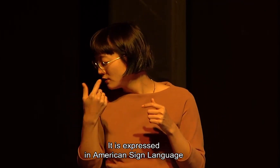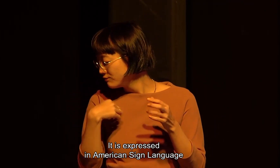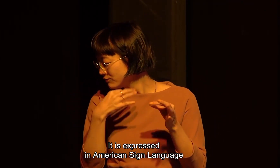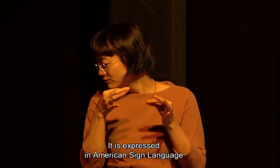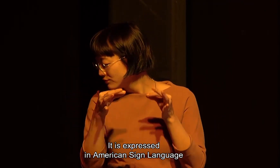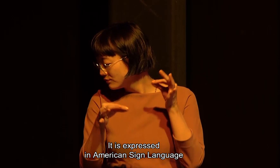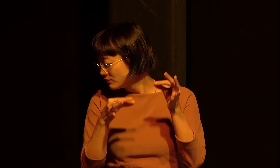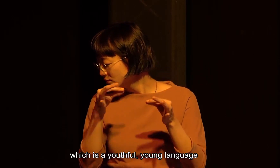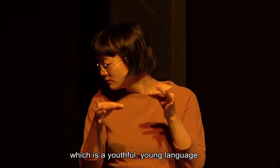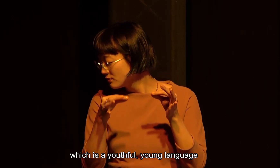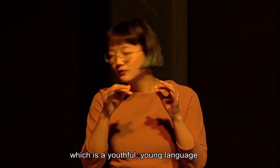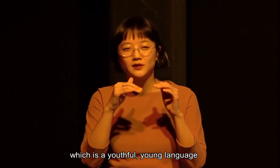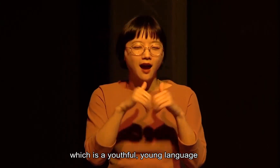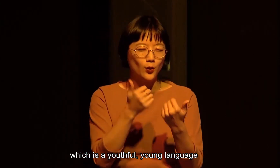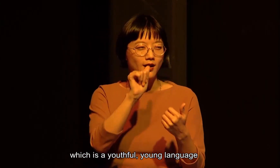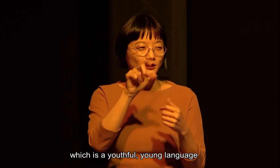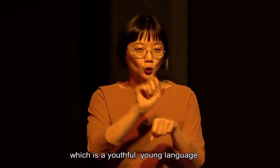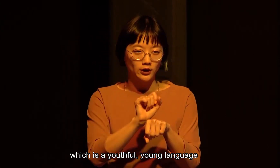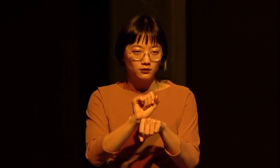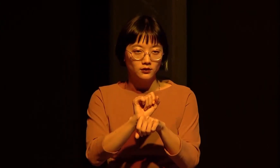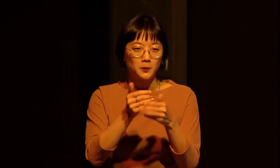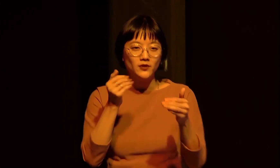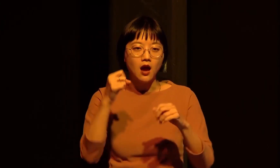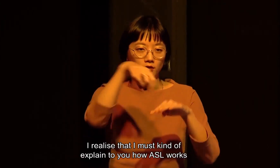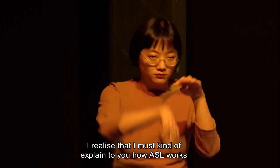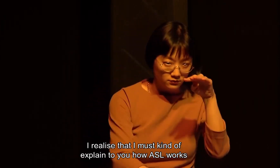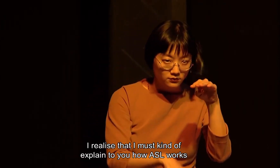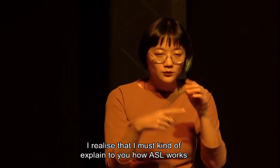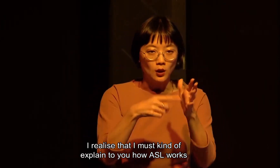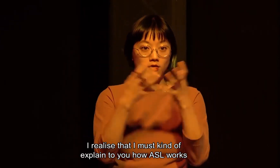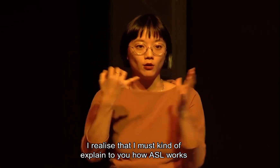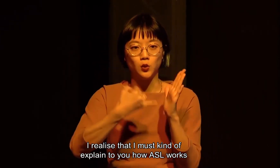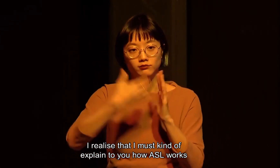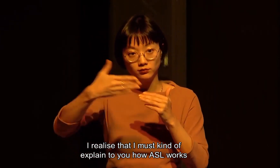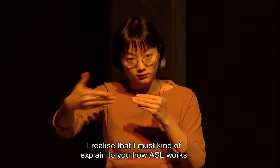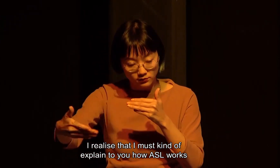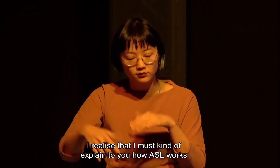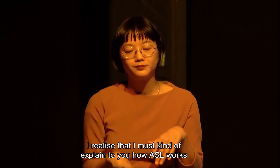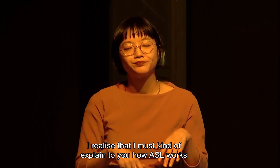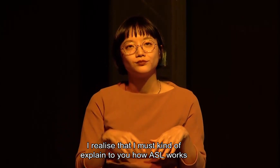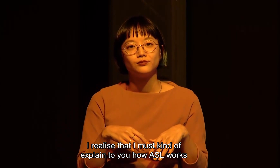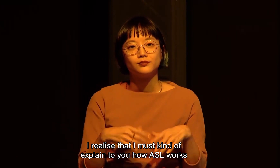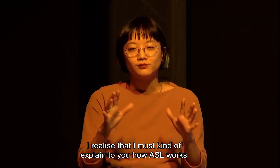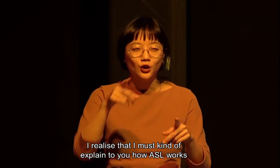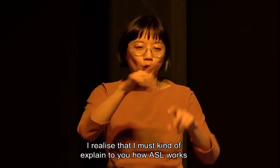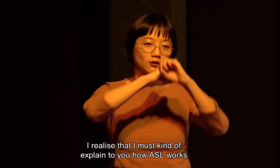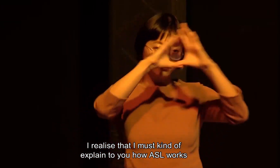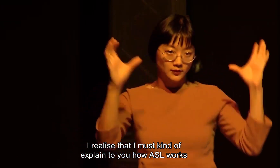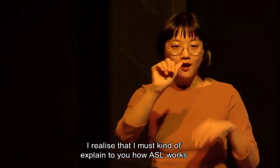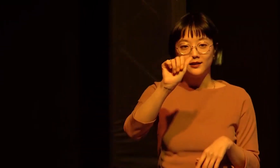American Sign Language, which is a youthful, young language. But I realize that I must kind of explain to you how ASL works